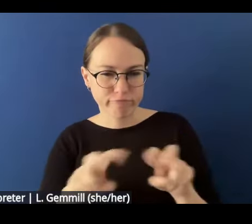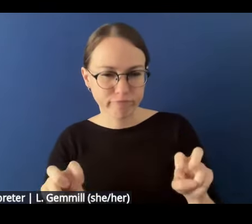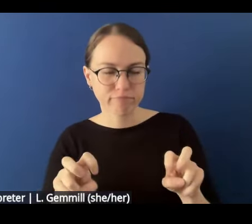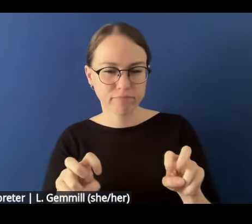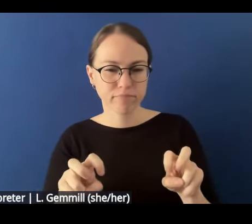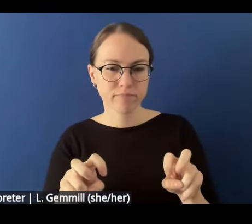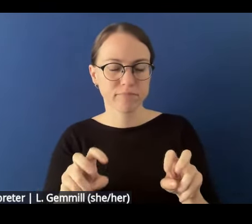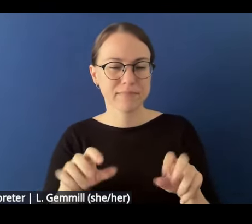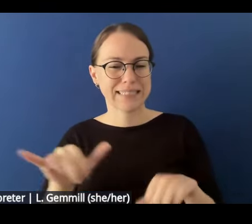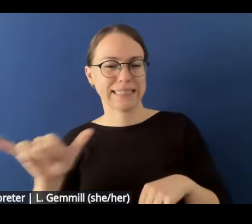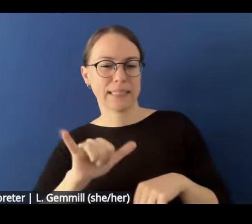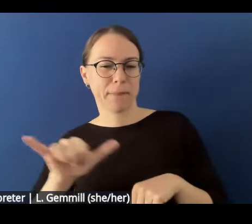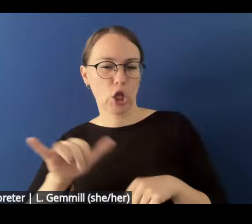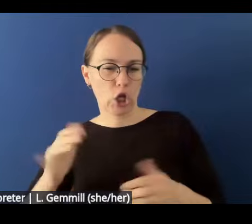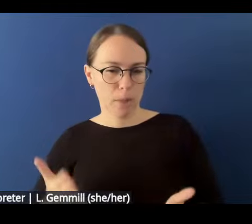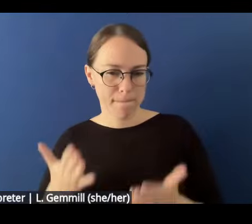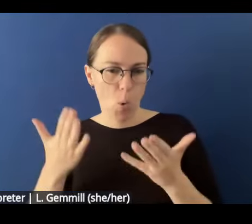motions earlier,